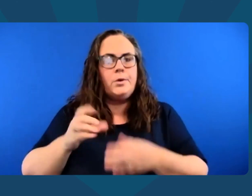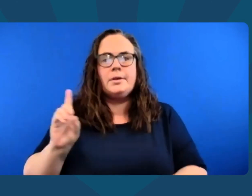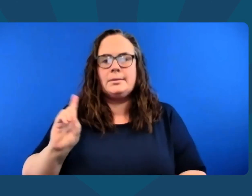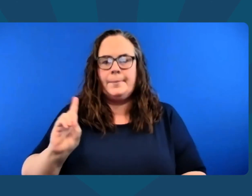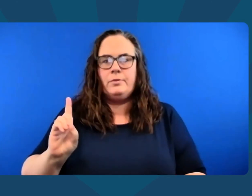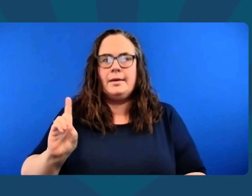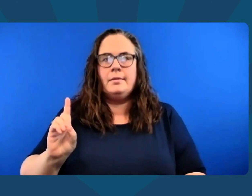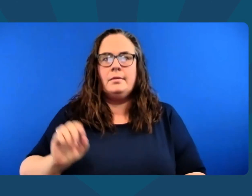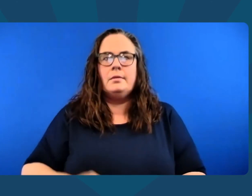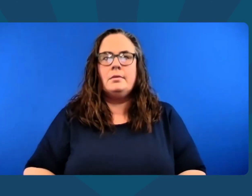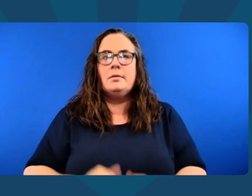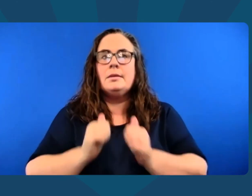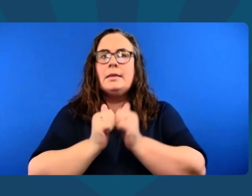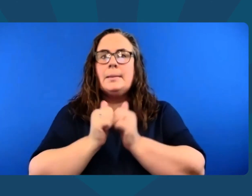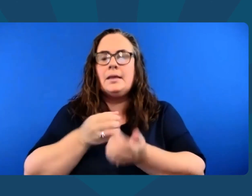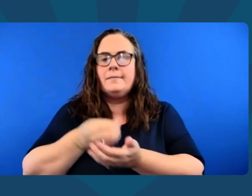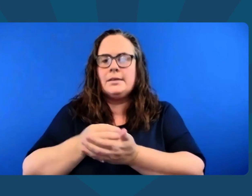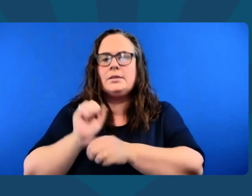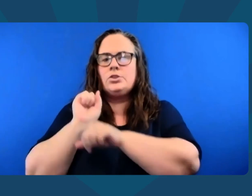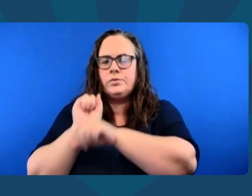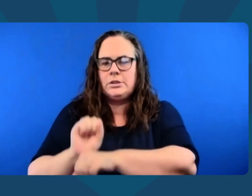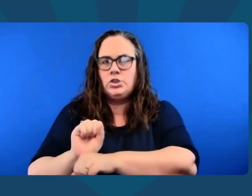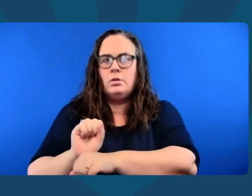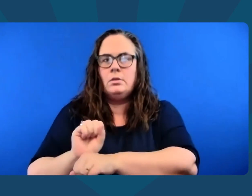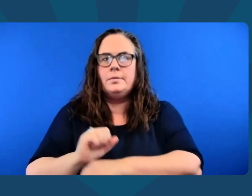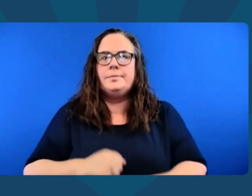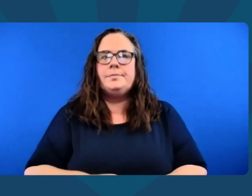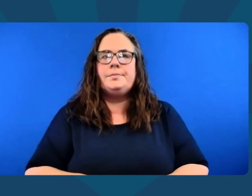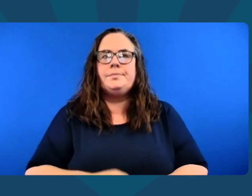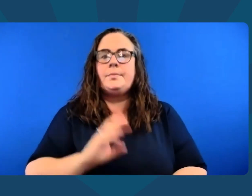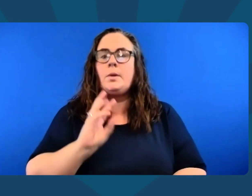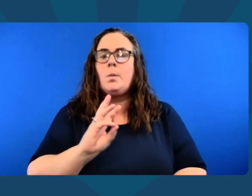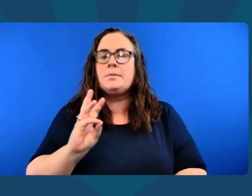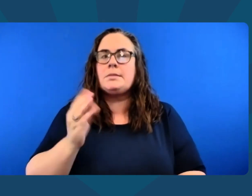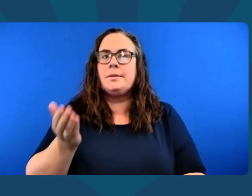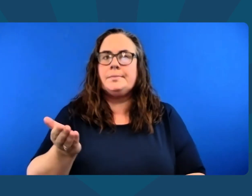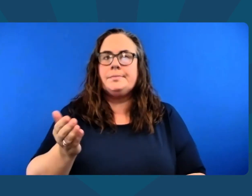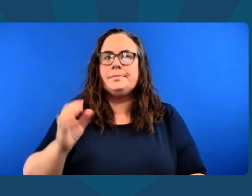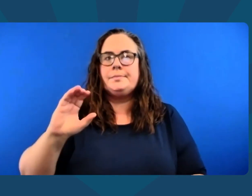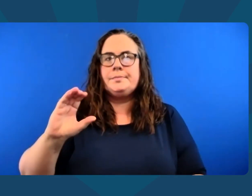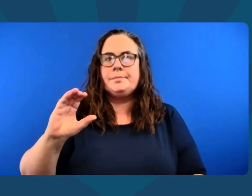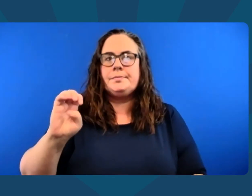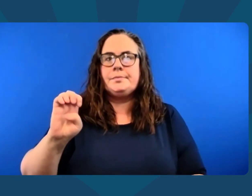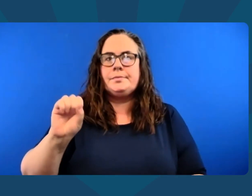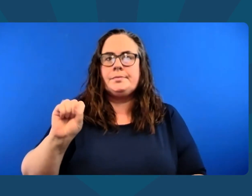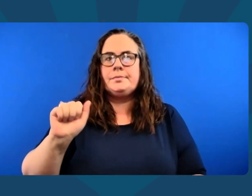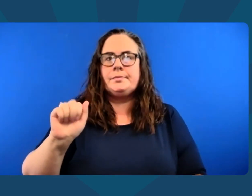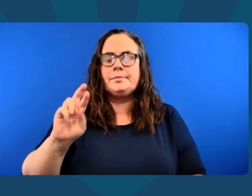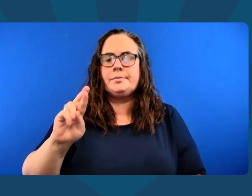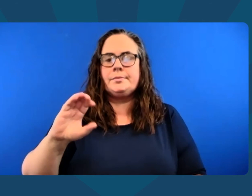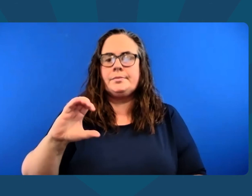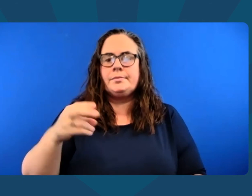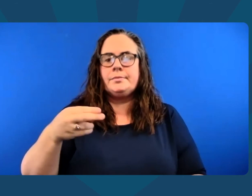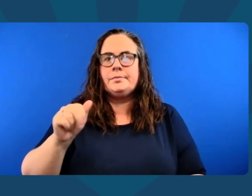Party Democratic. Campaign funding, traditional. Website,